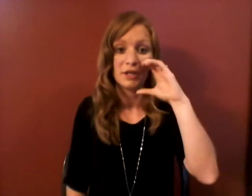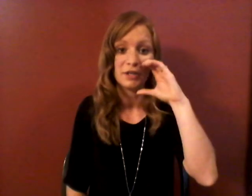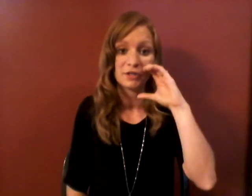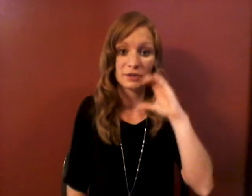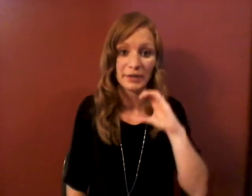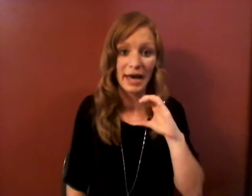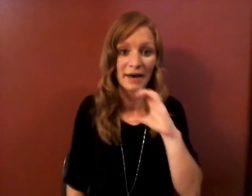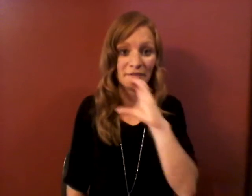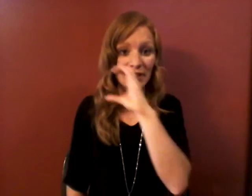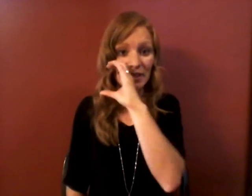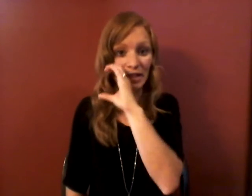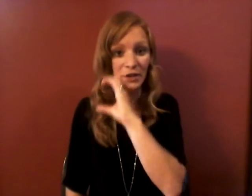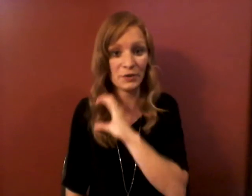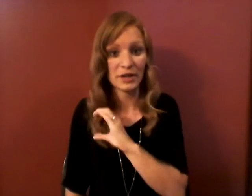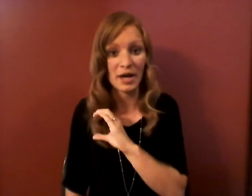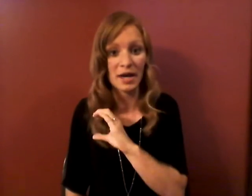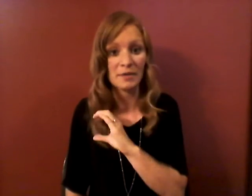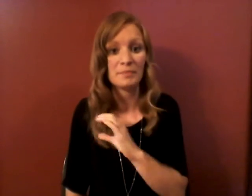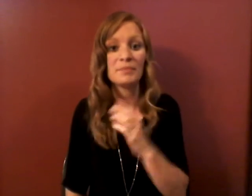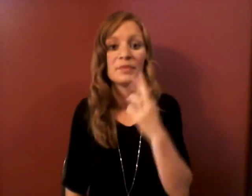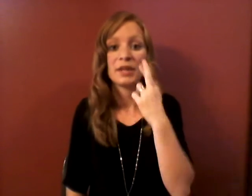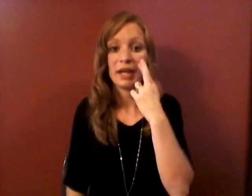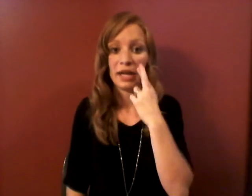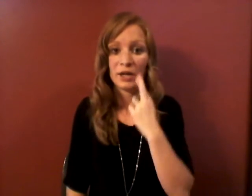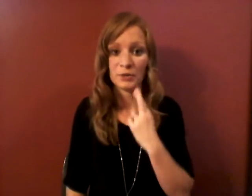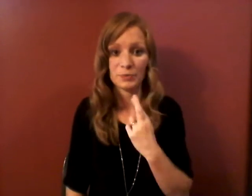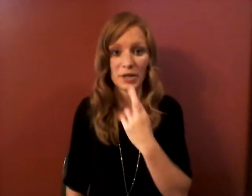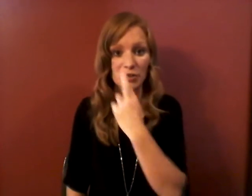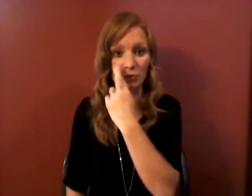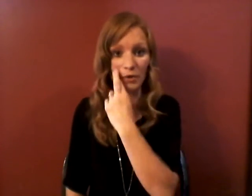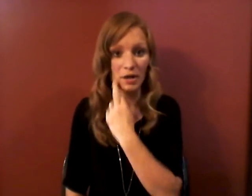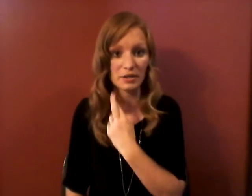So cafeteria and restaurant.